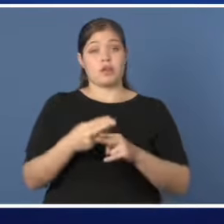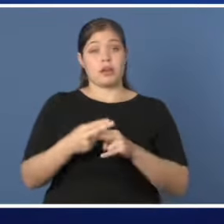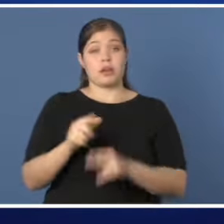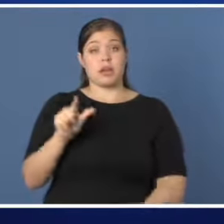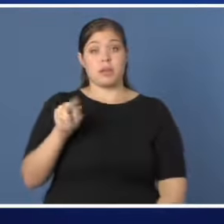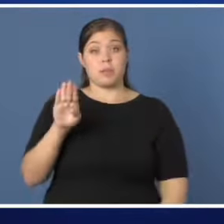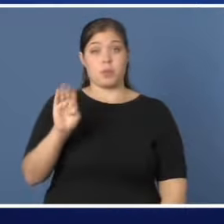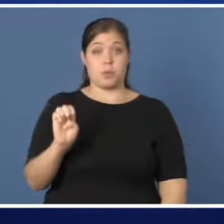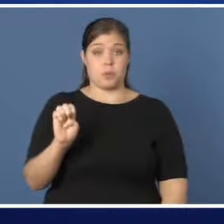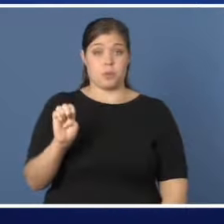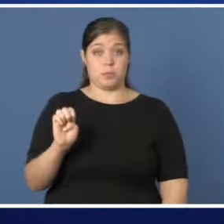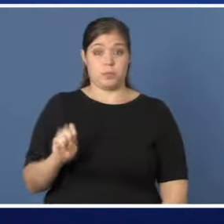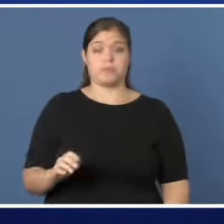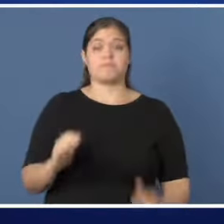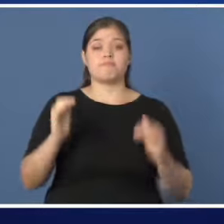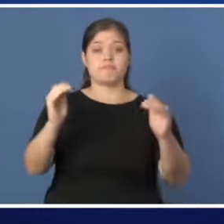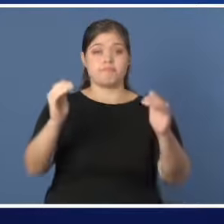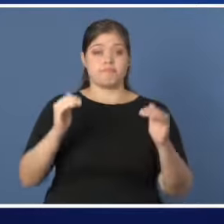Vaseline or lubricant,